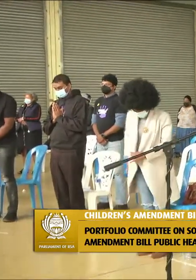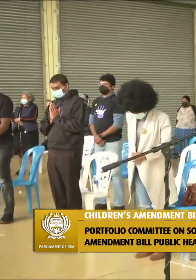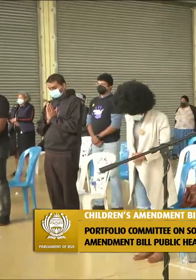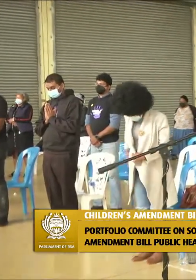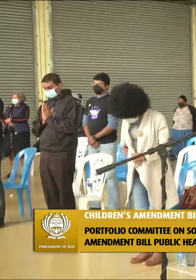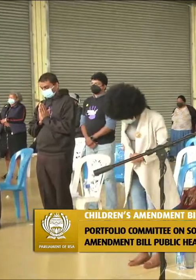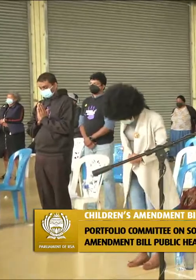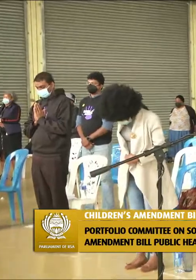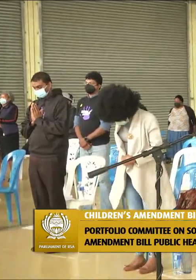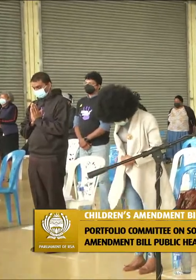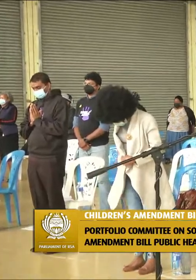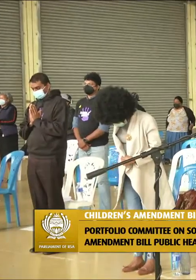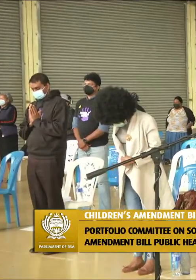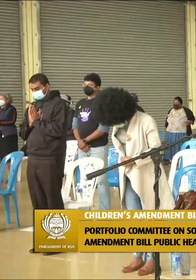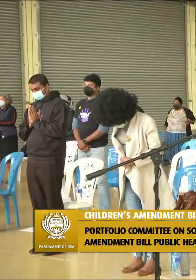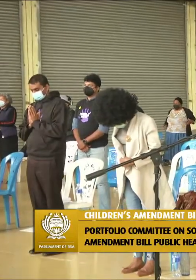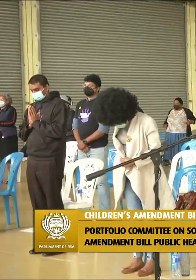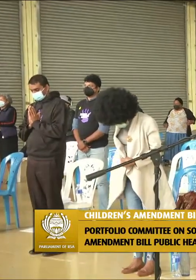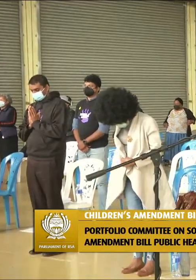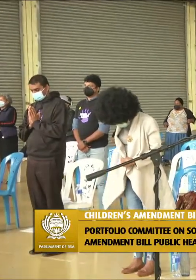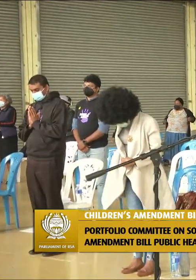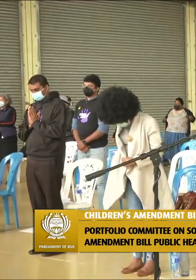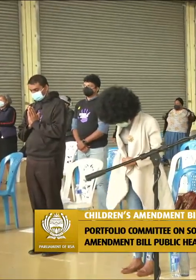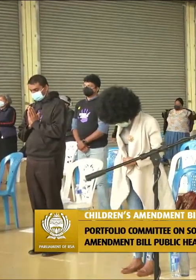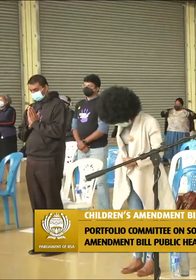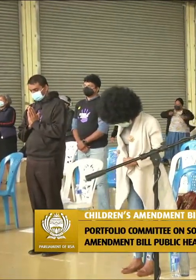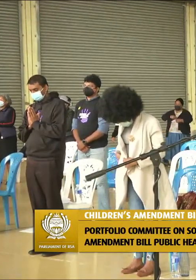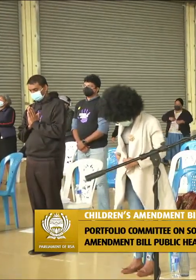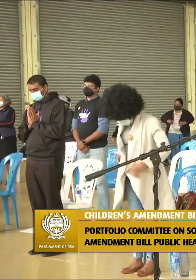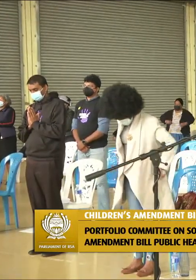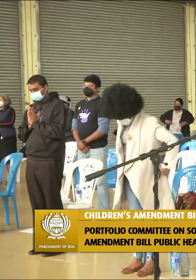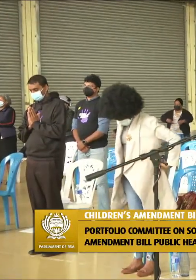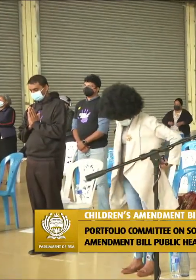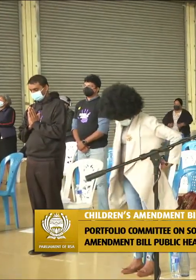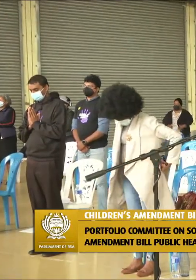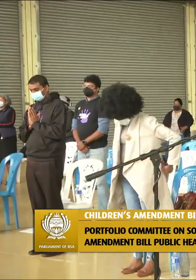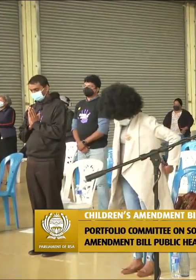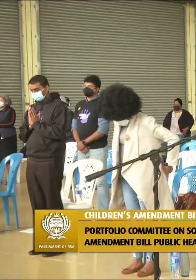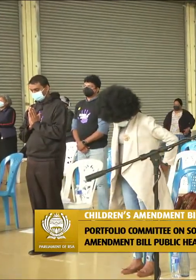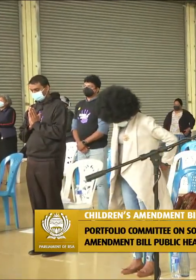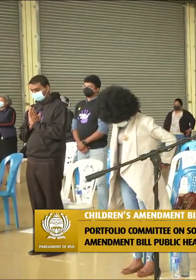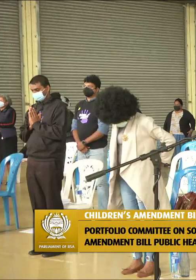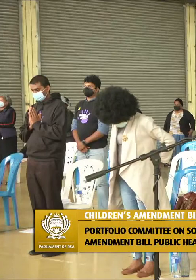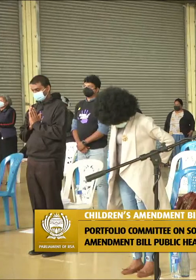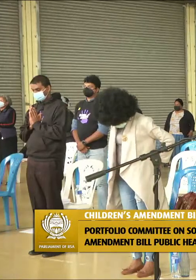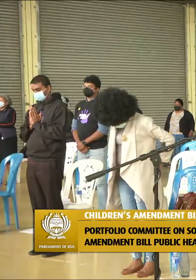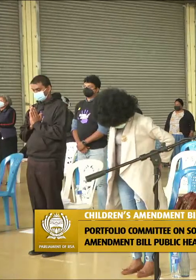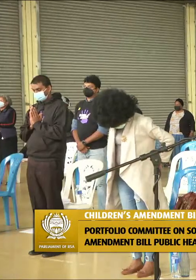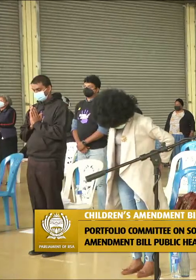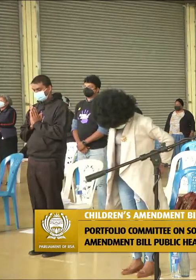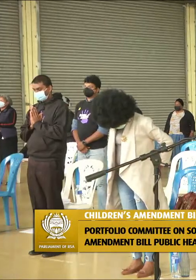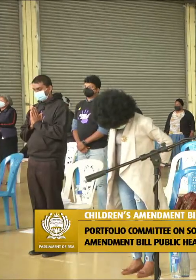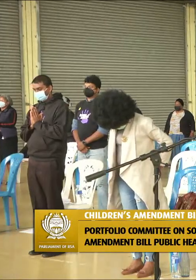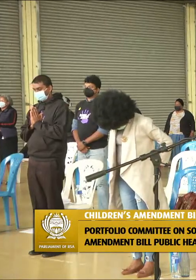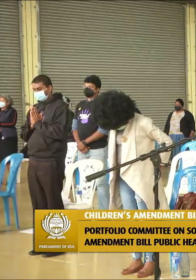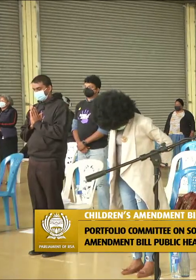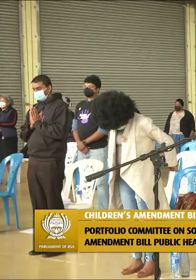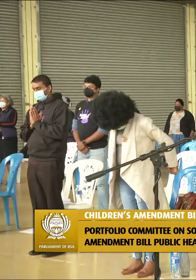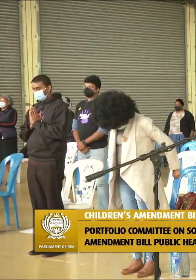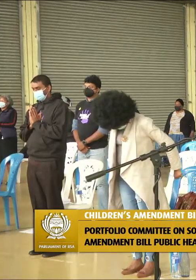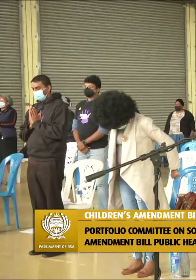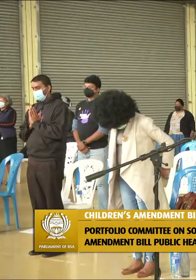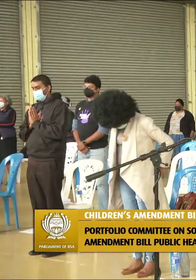Sibonga ukuphumelela sisuka lapho sisuka khona ezikoleni sisuka kuzo nasemakhaya esisuka kuwo, wahamba nathi indlela